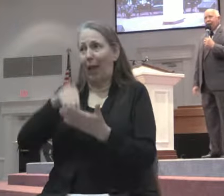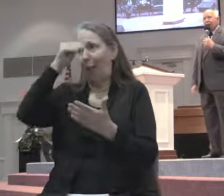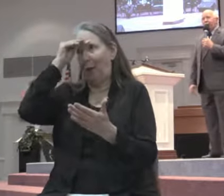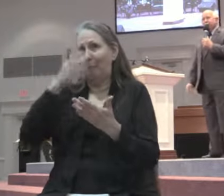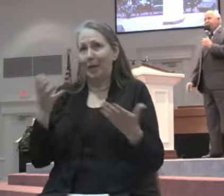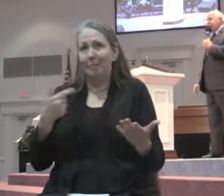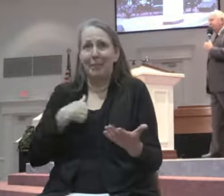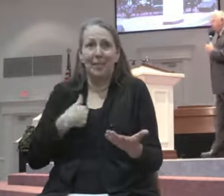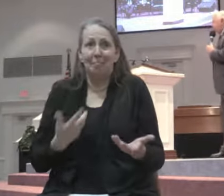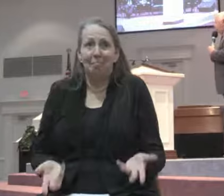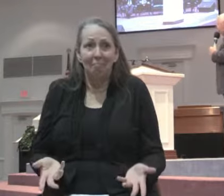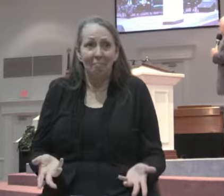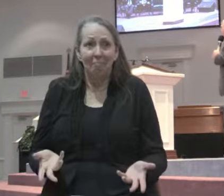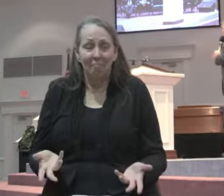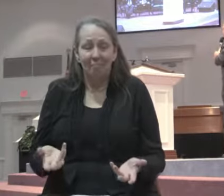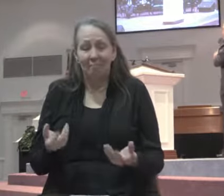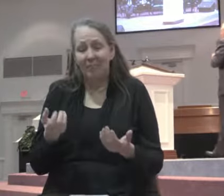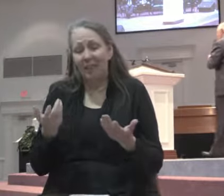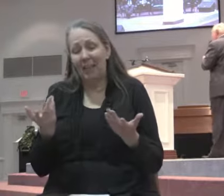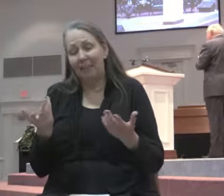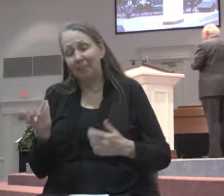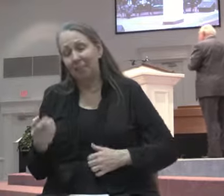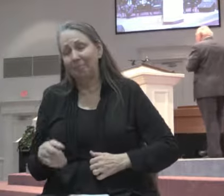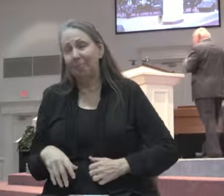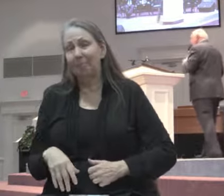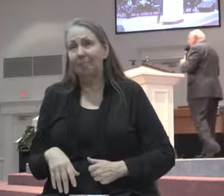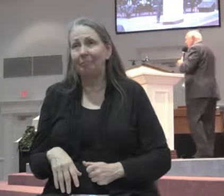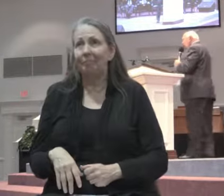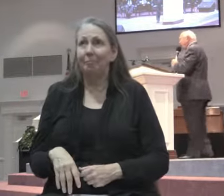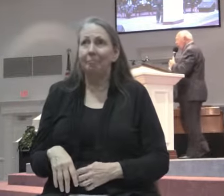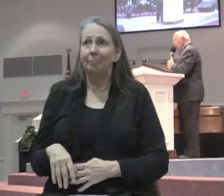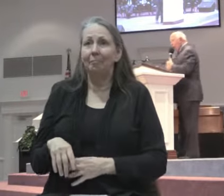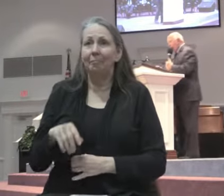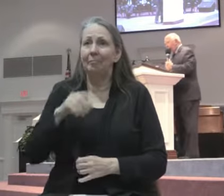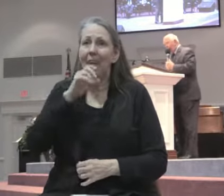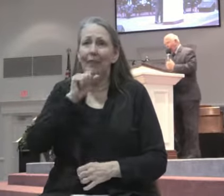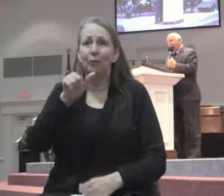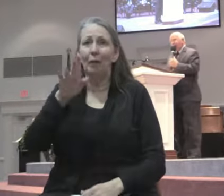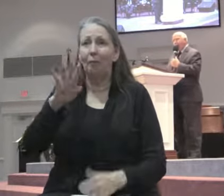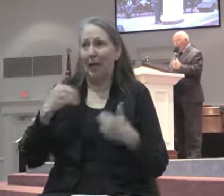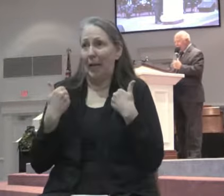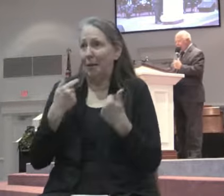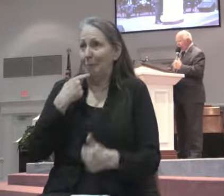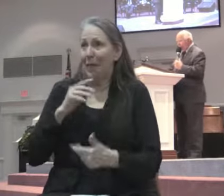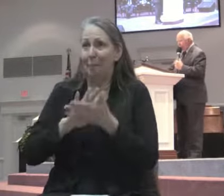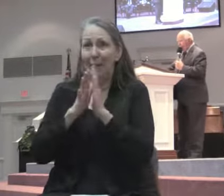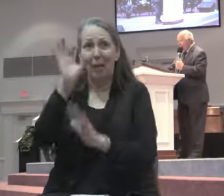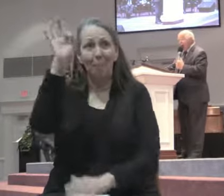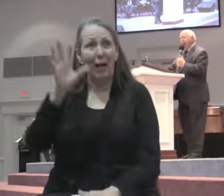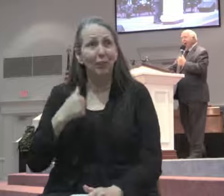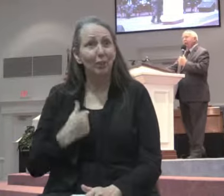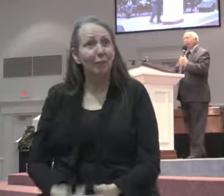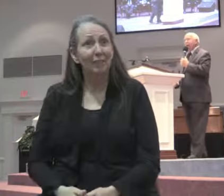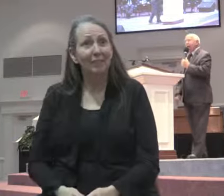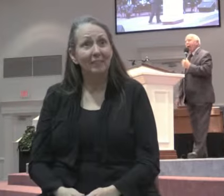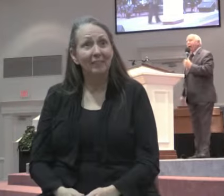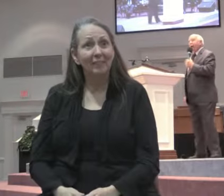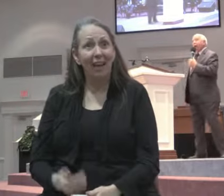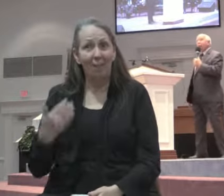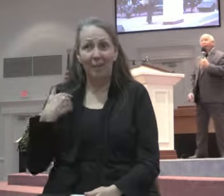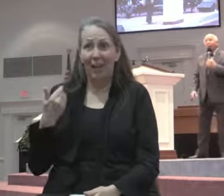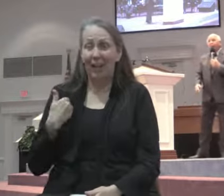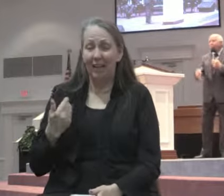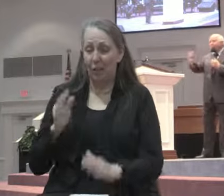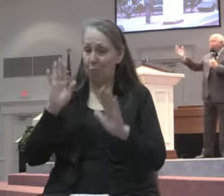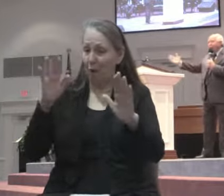between after these years of pastoring, but 24 years old and become a pastor. And we had